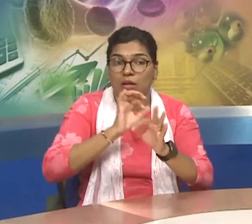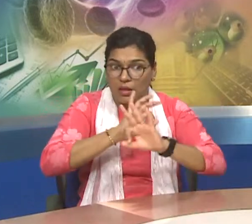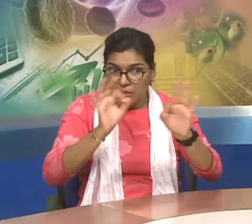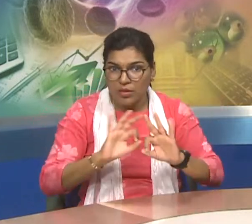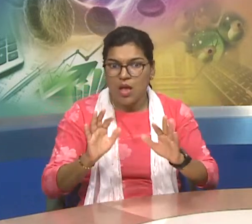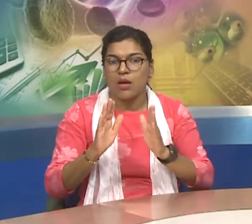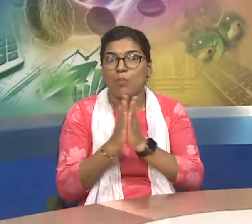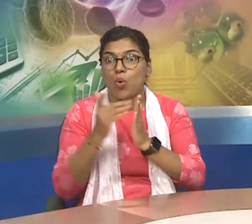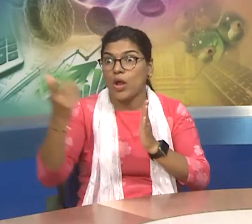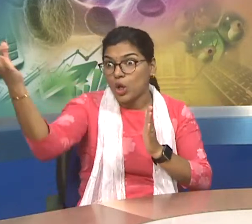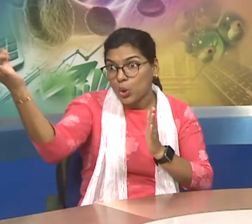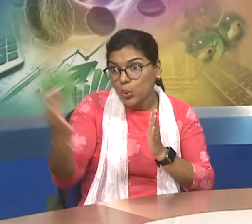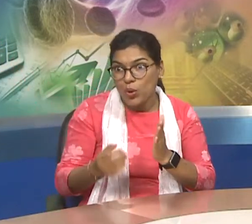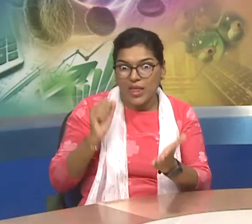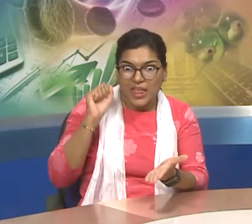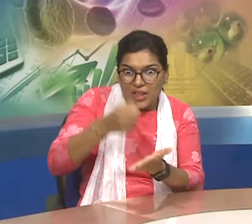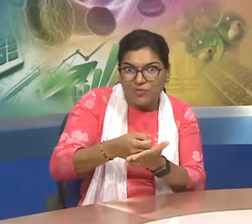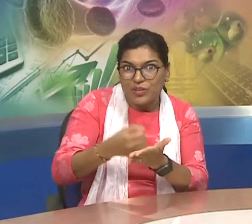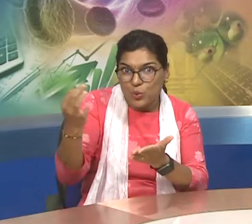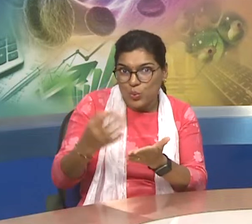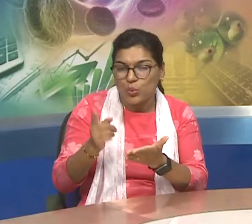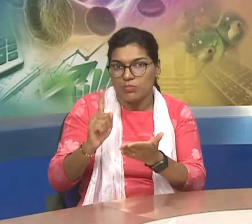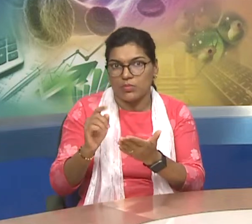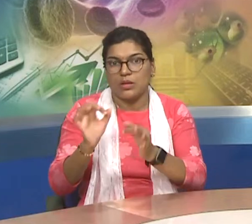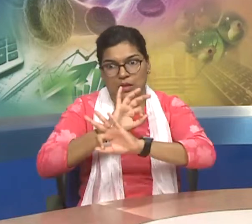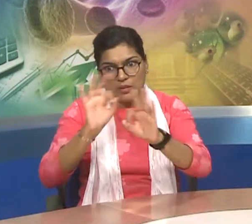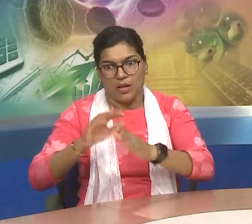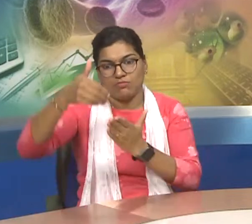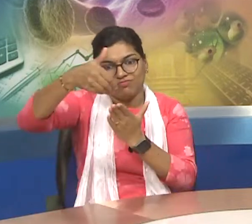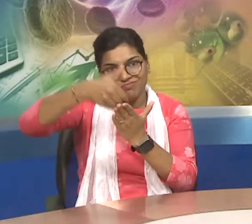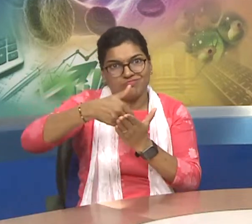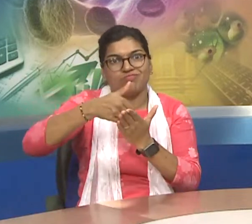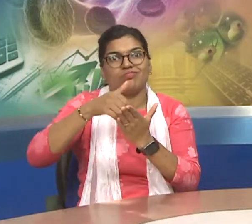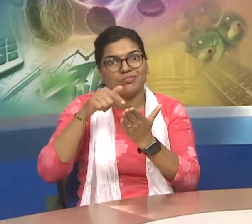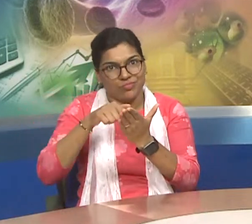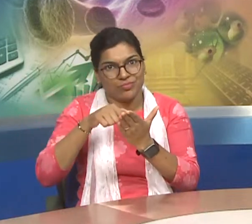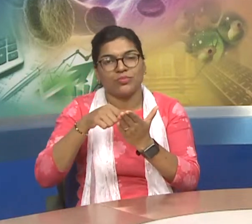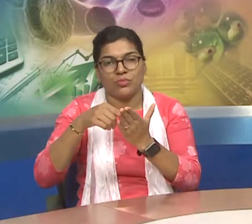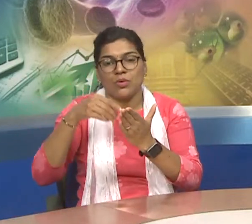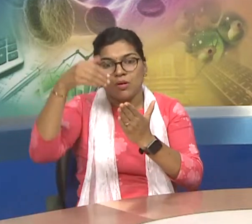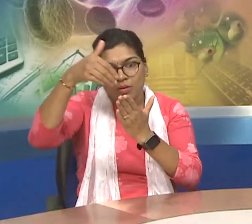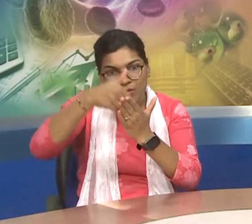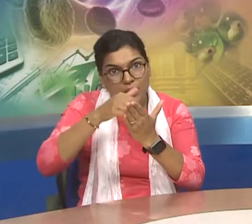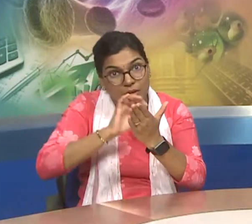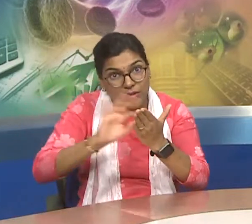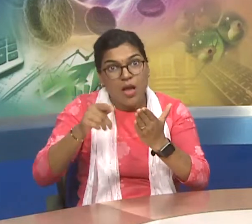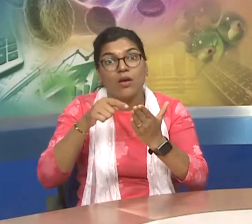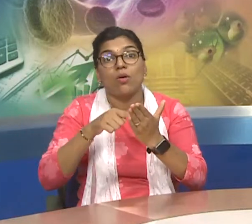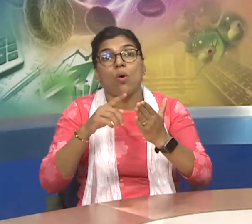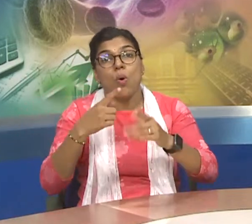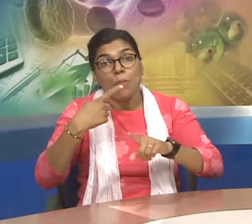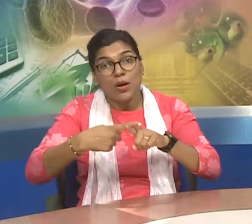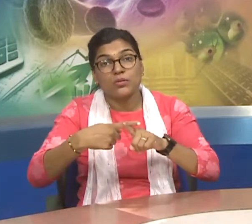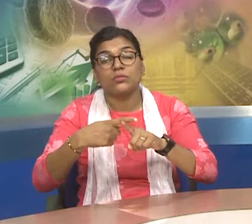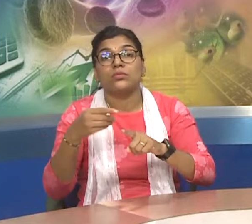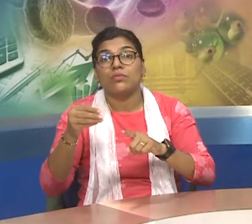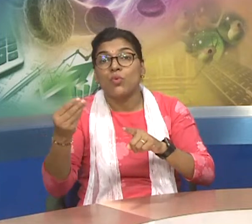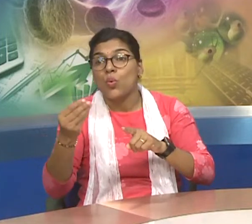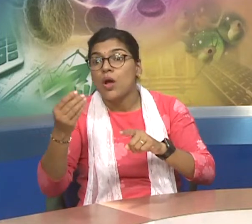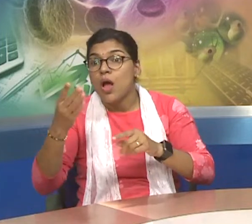library, so their list is provided to the readers, whoever are coming to the library, so that they